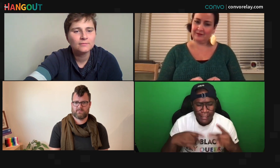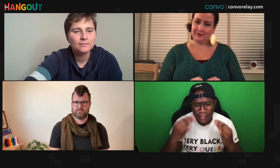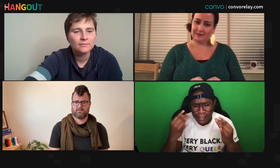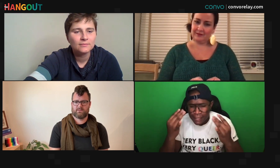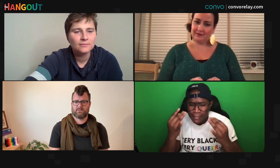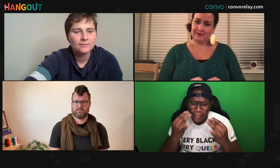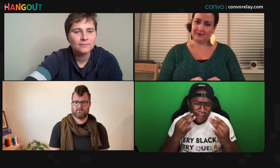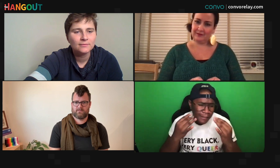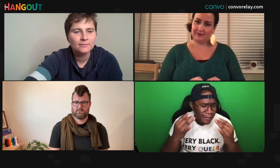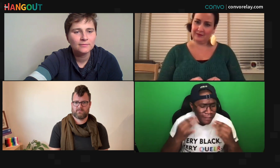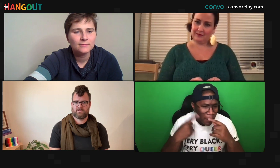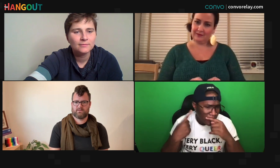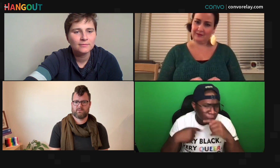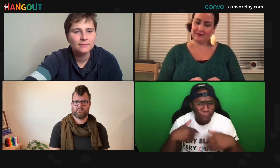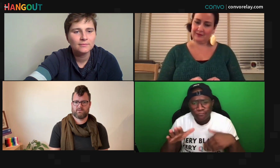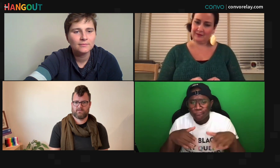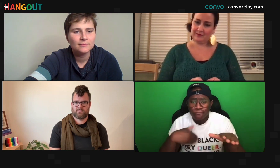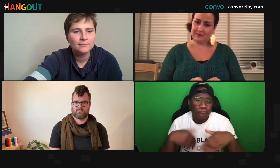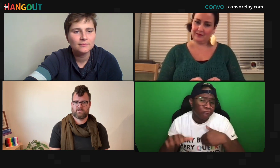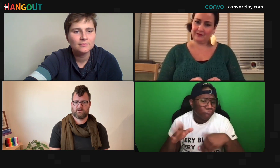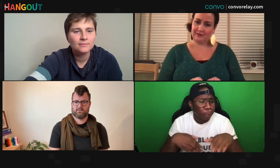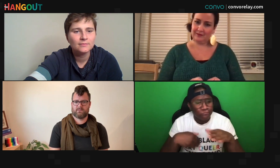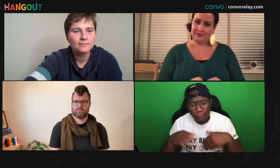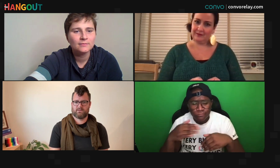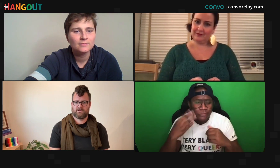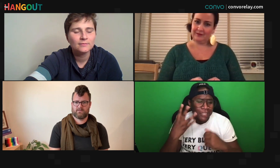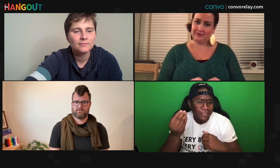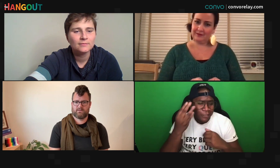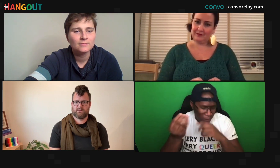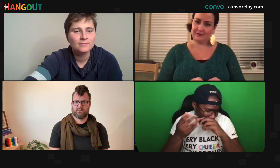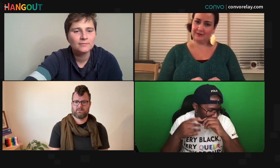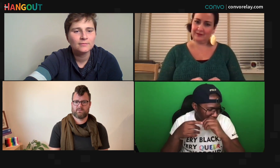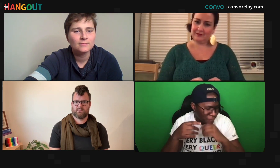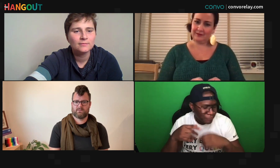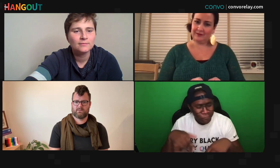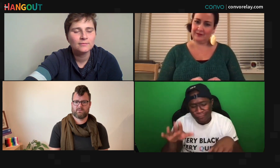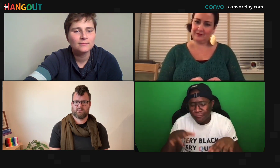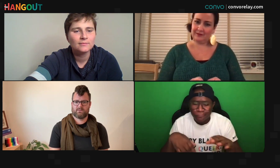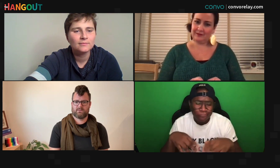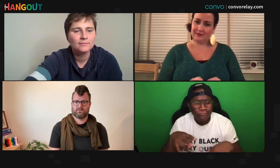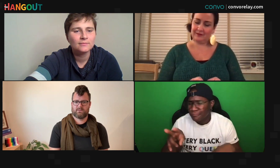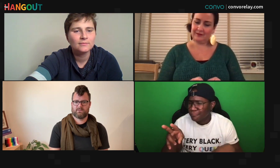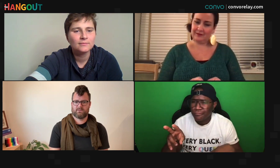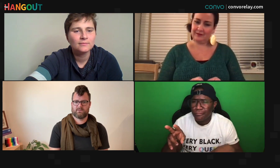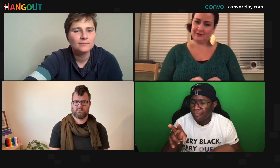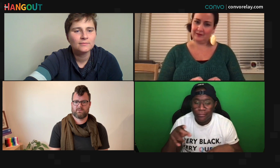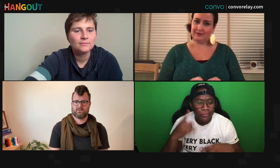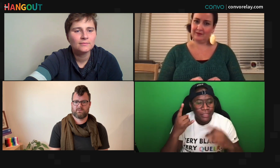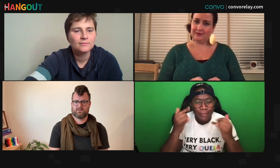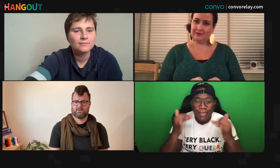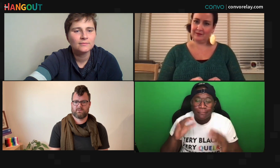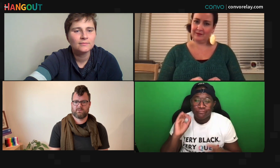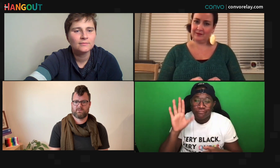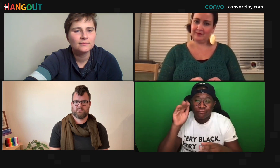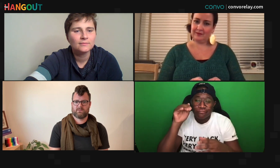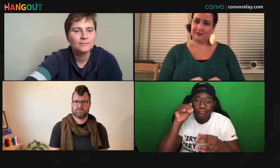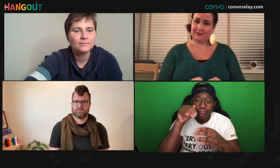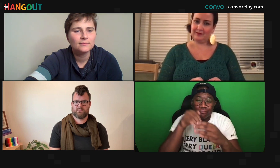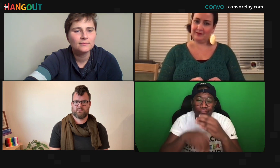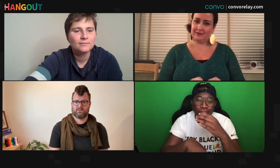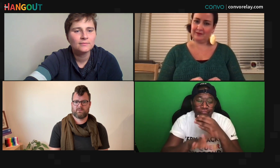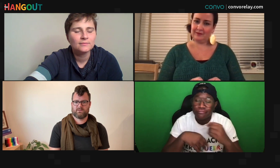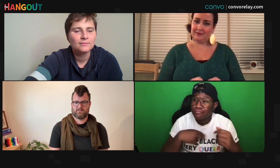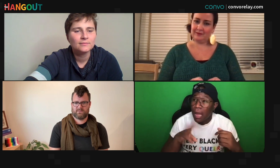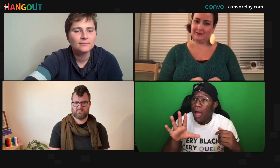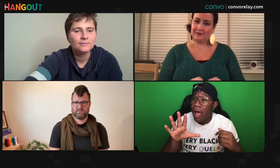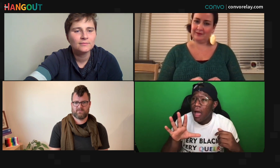with all books. To So I normalize looked it. at the story and I really thought about it. I was outside, I went for